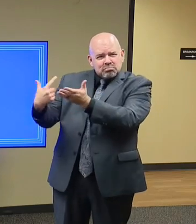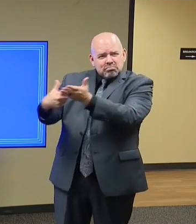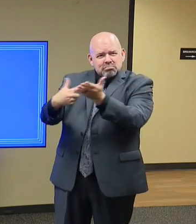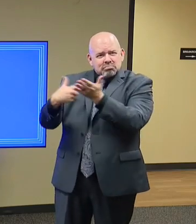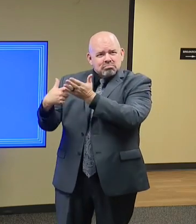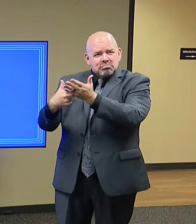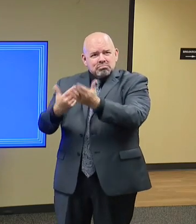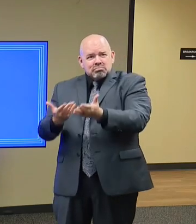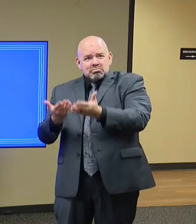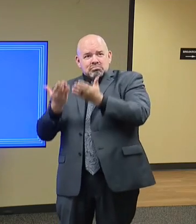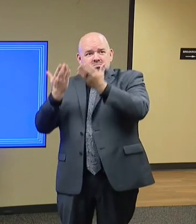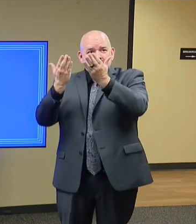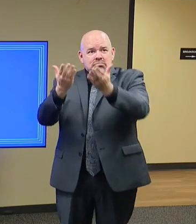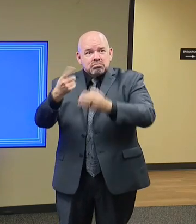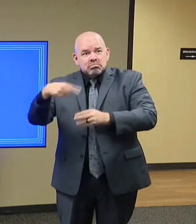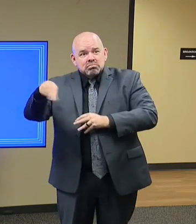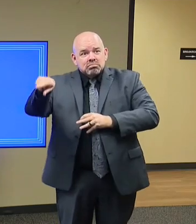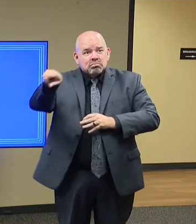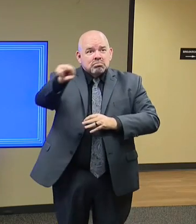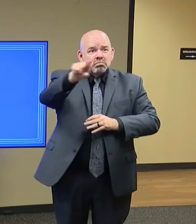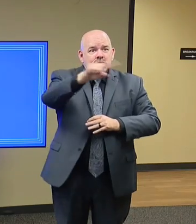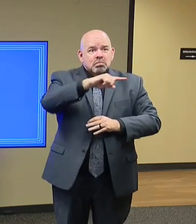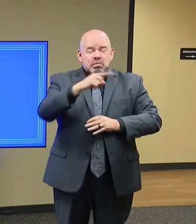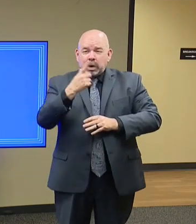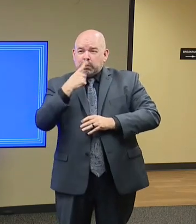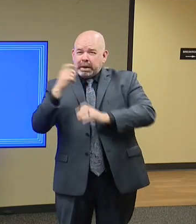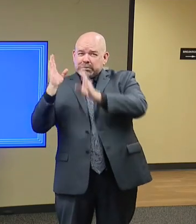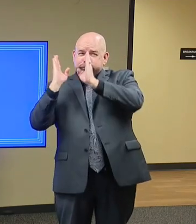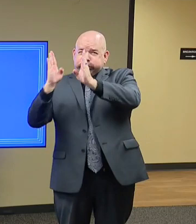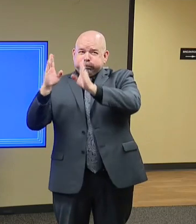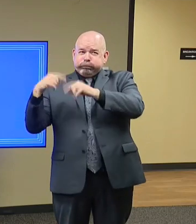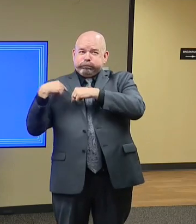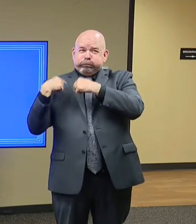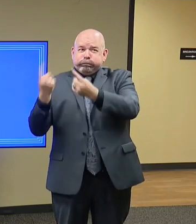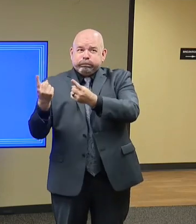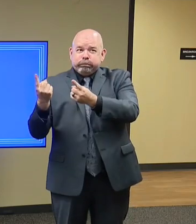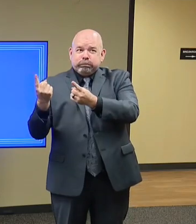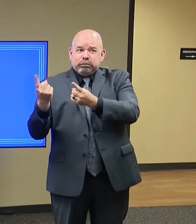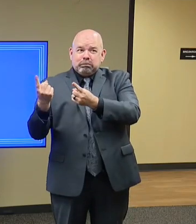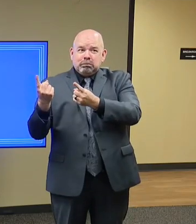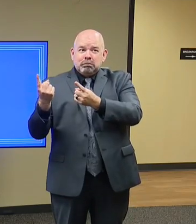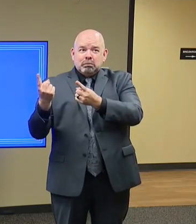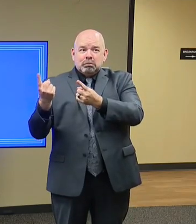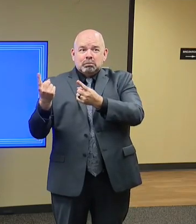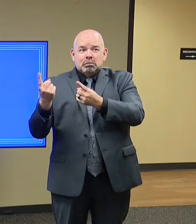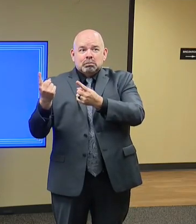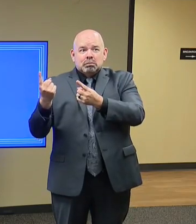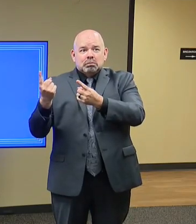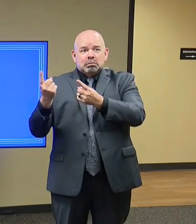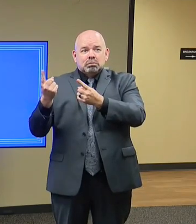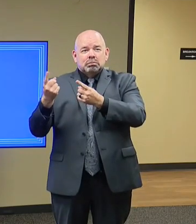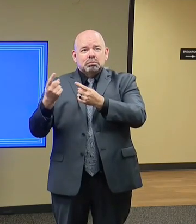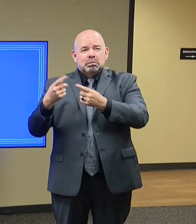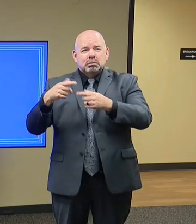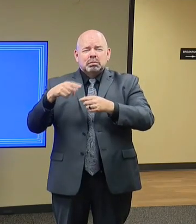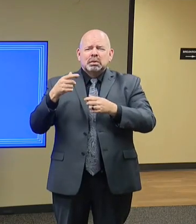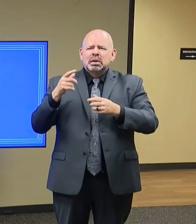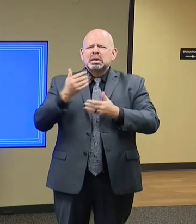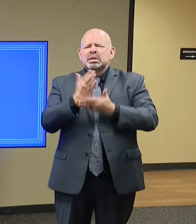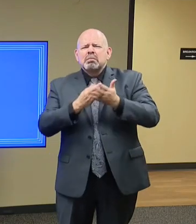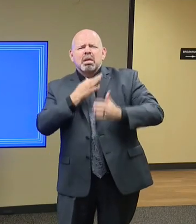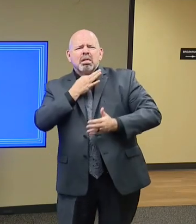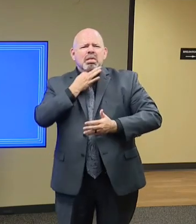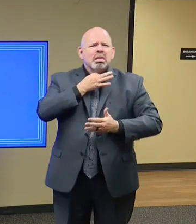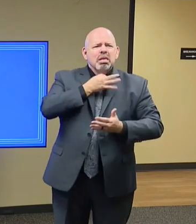people out there who are not following the doctor's advice. But for many, many people, they want to know not what is legal,